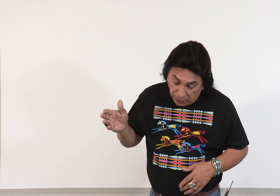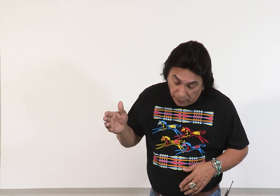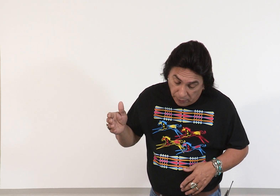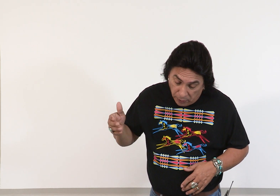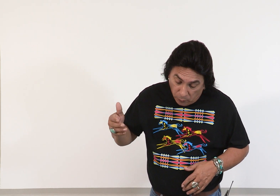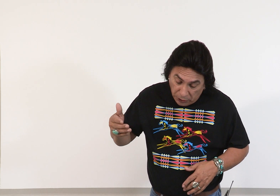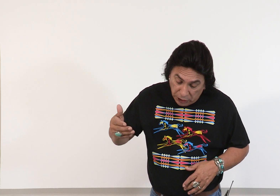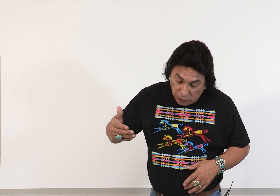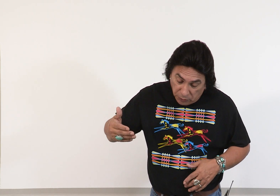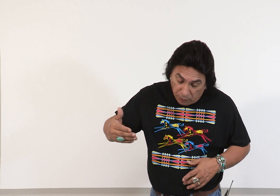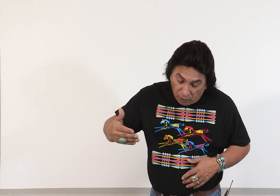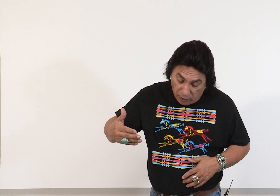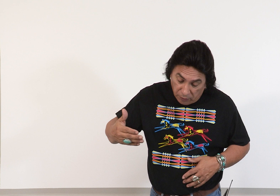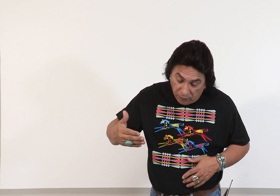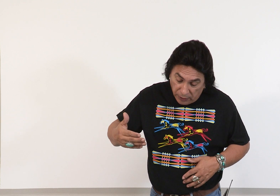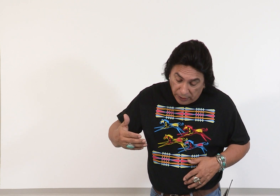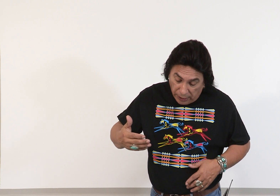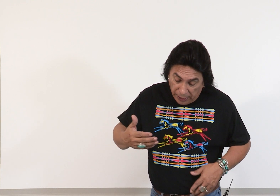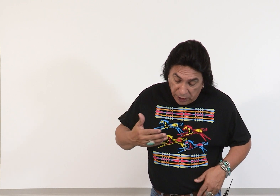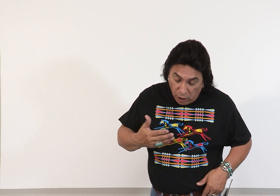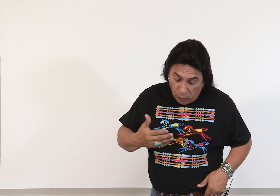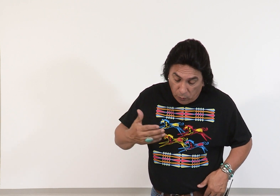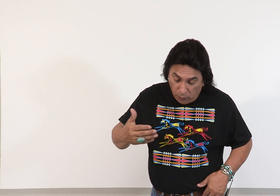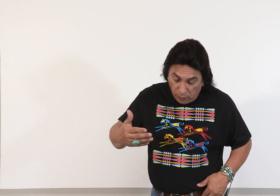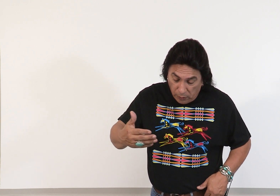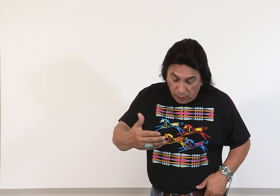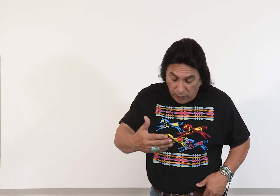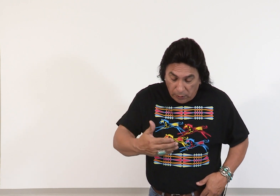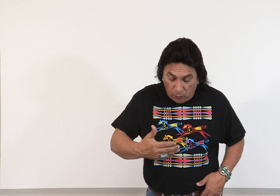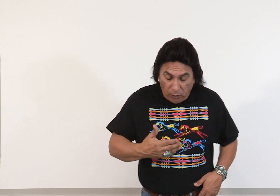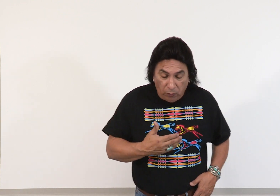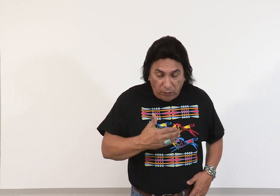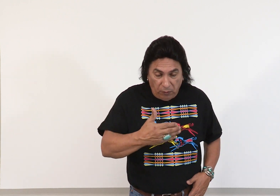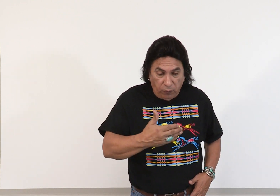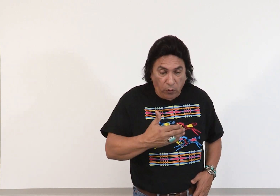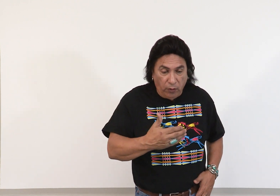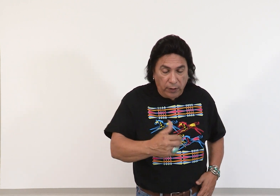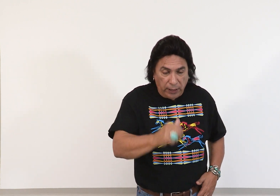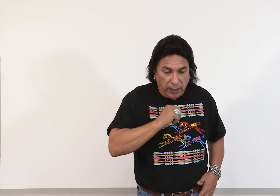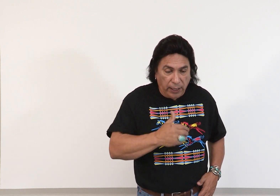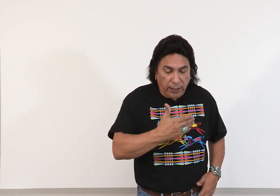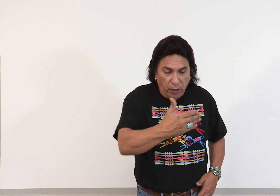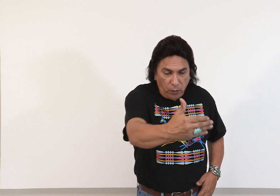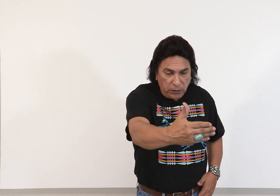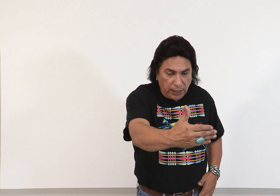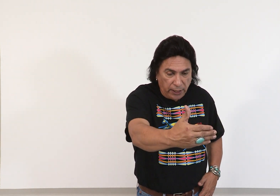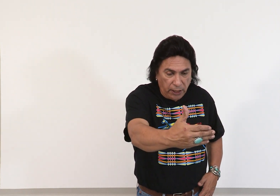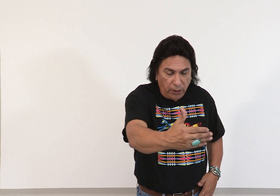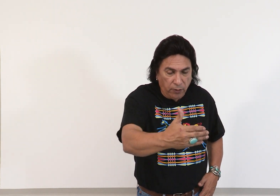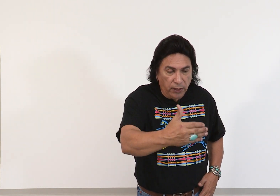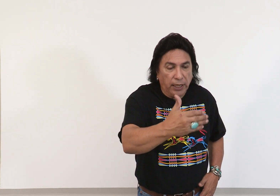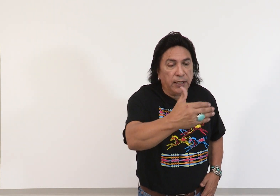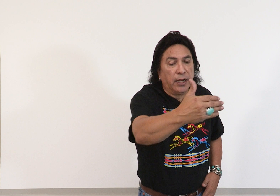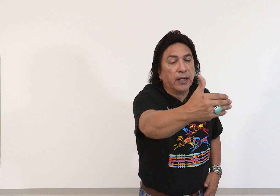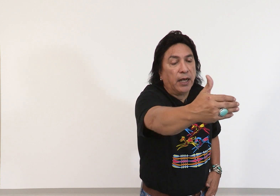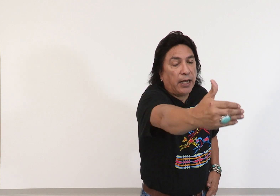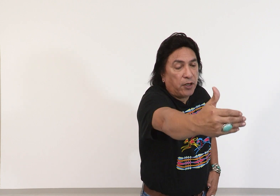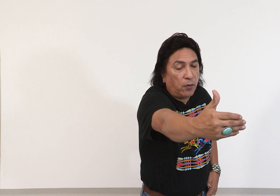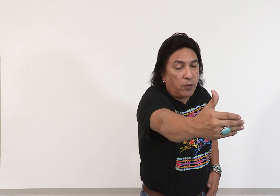and we use a part of I know. Well, before, I know was out here, and then I don't